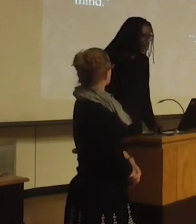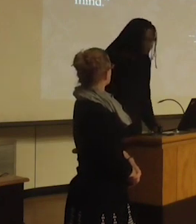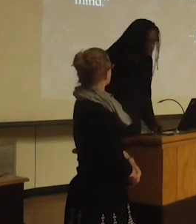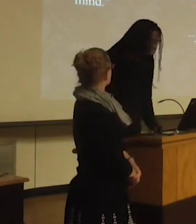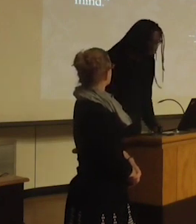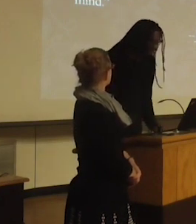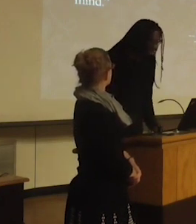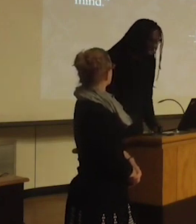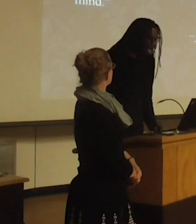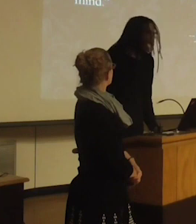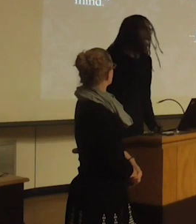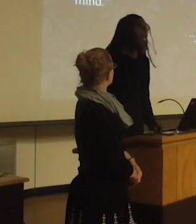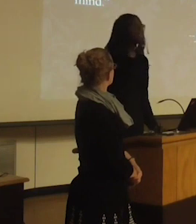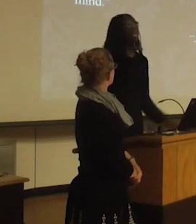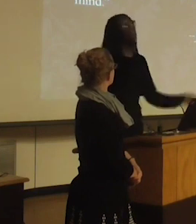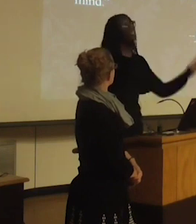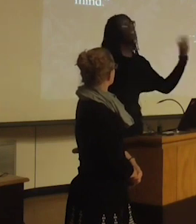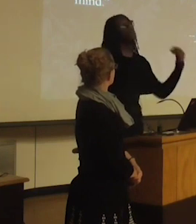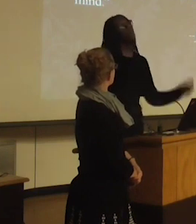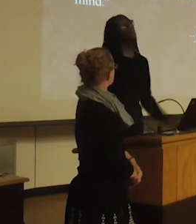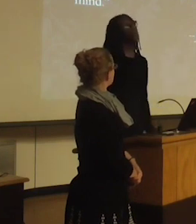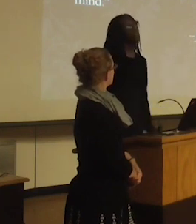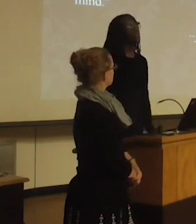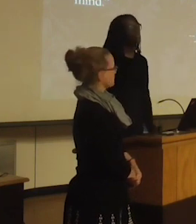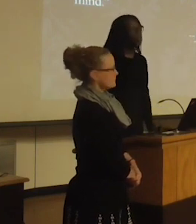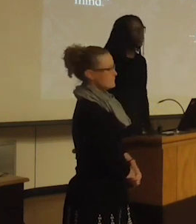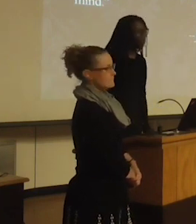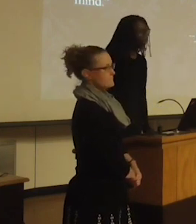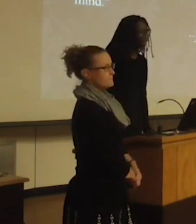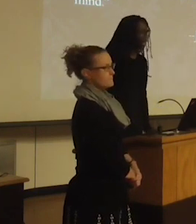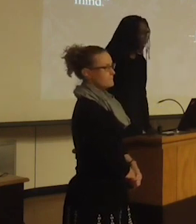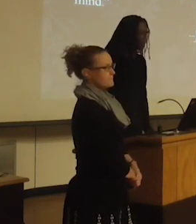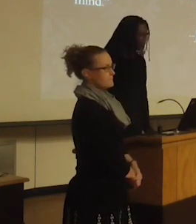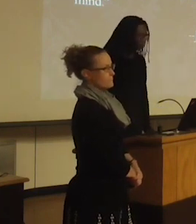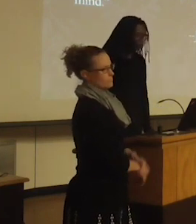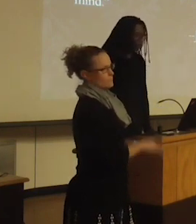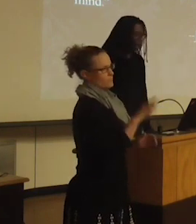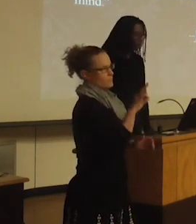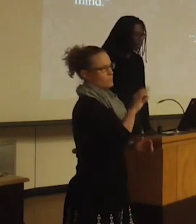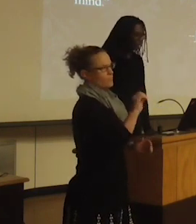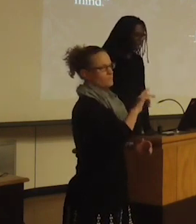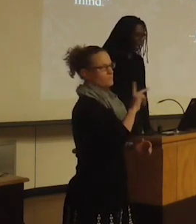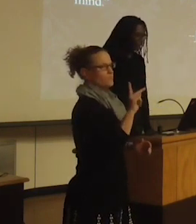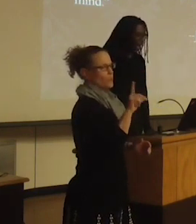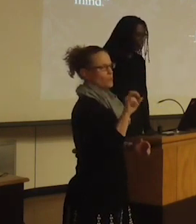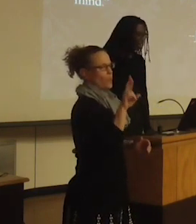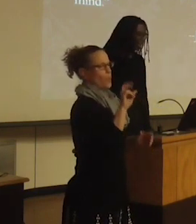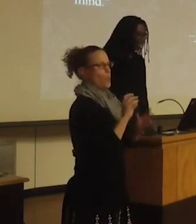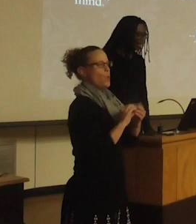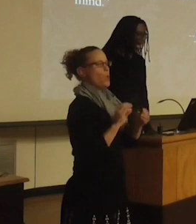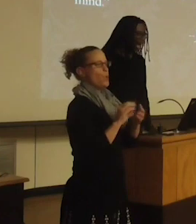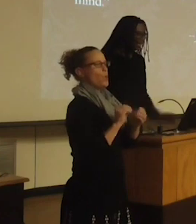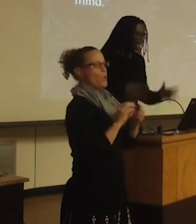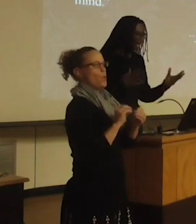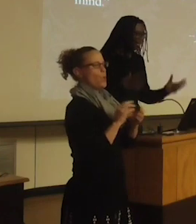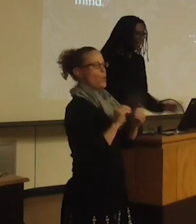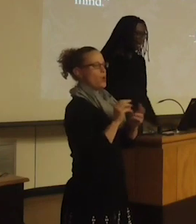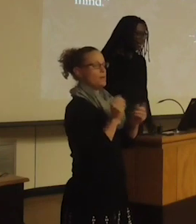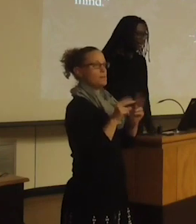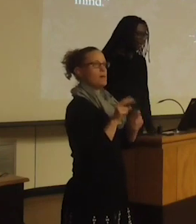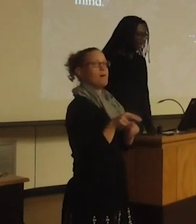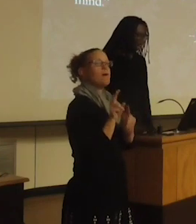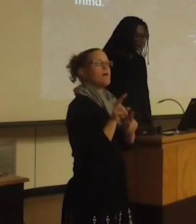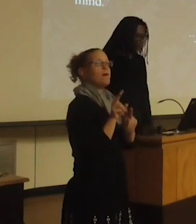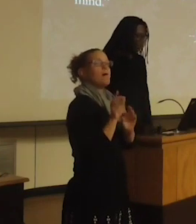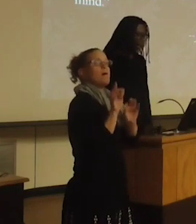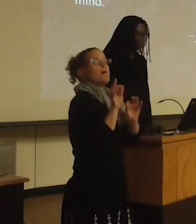highly popular position. And this is the most important, the folklore level, on which the cowboy sits as an